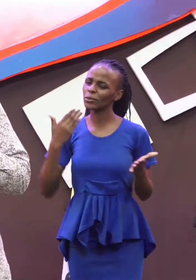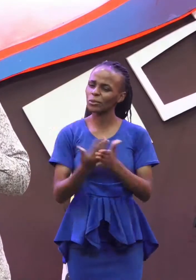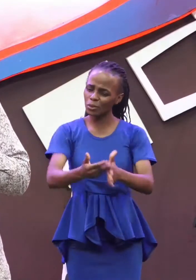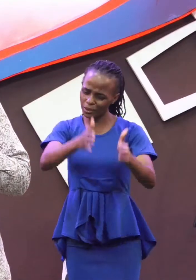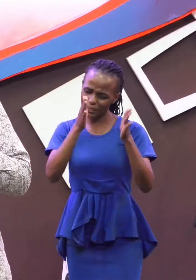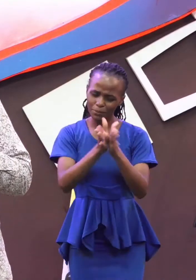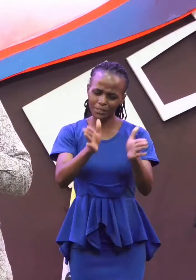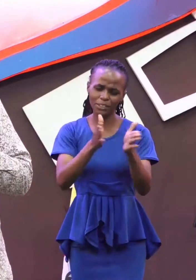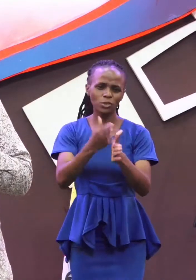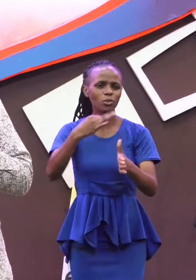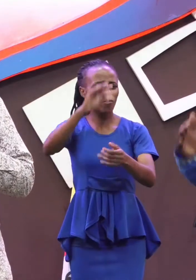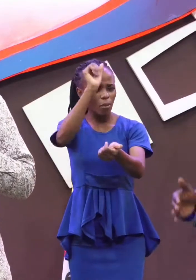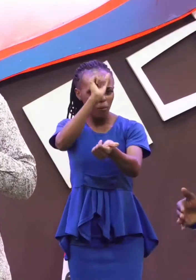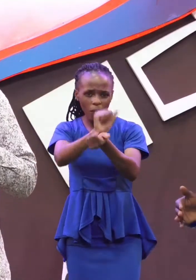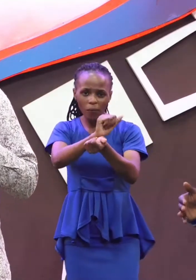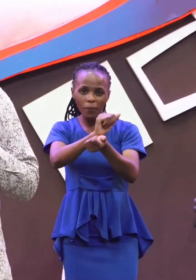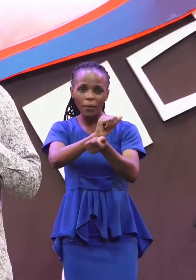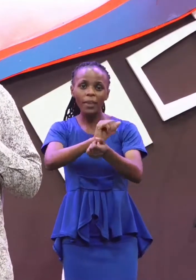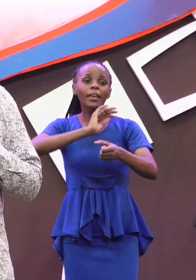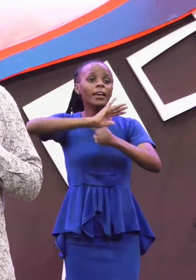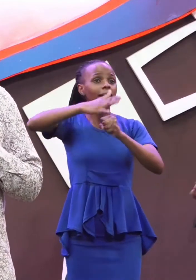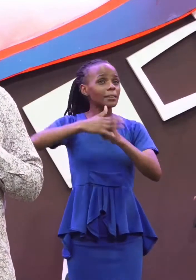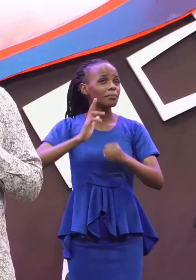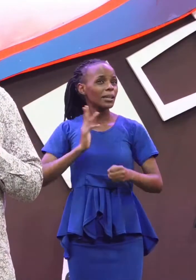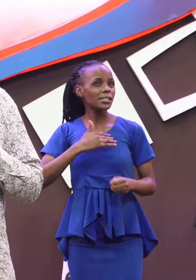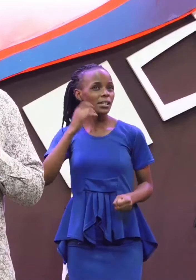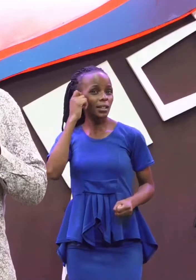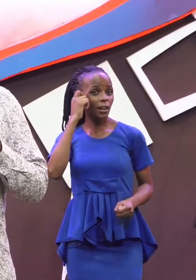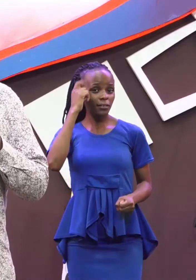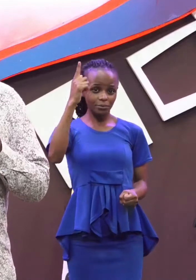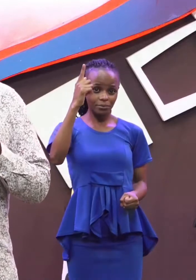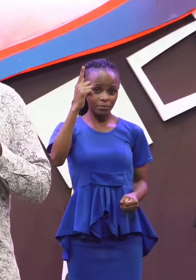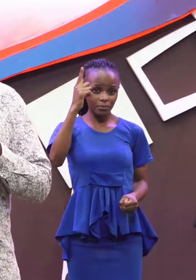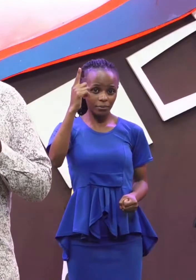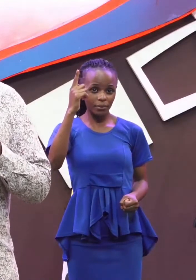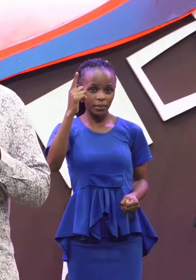The good explanation of Paul brings us into